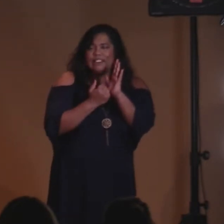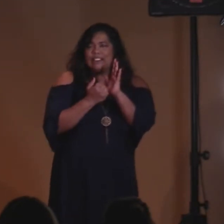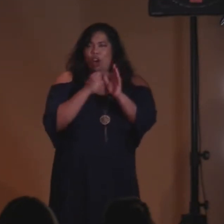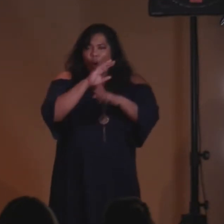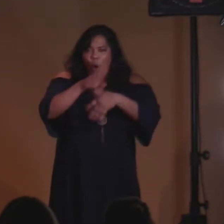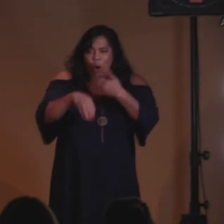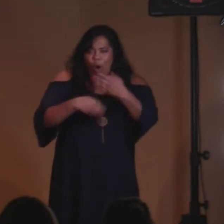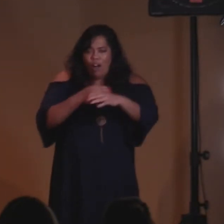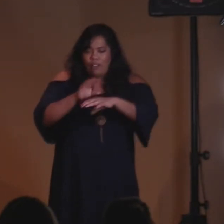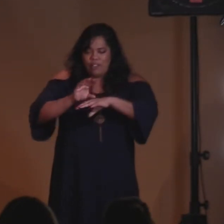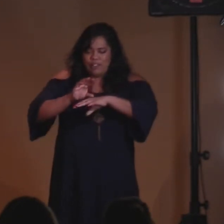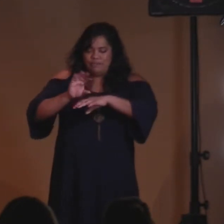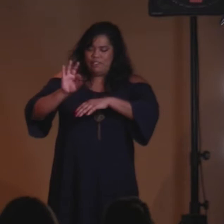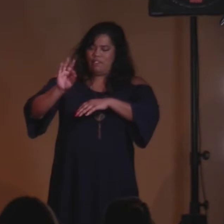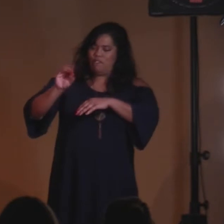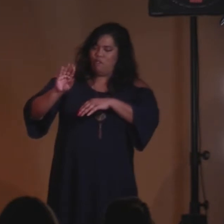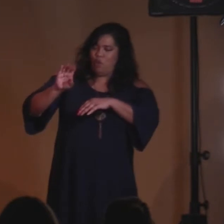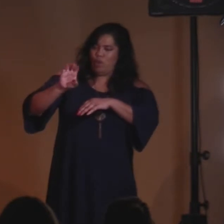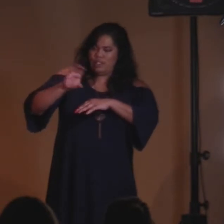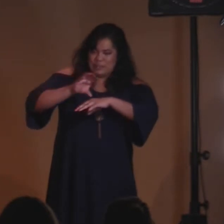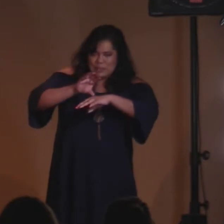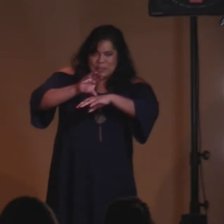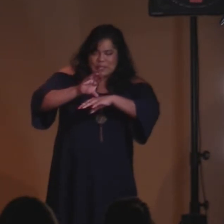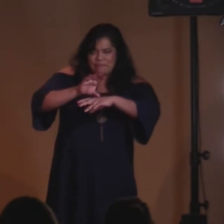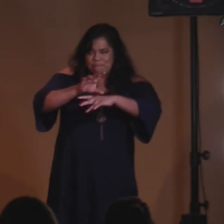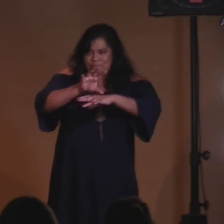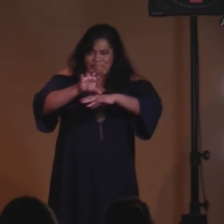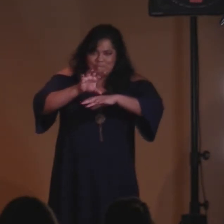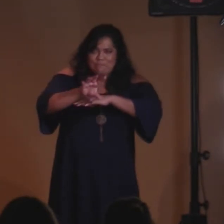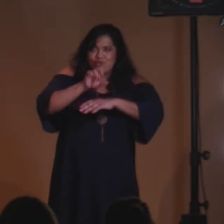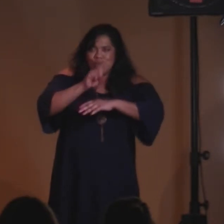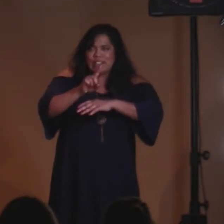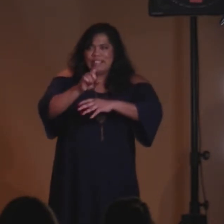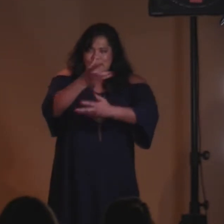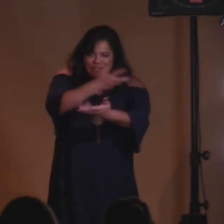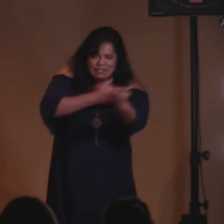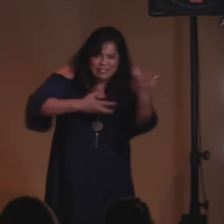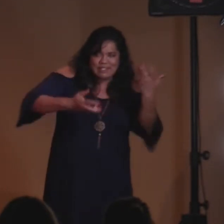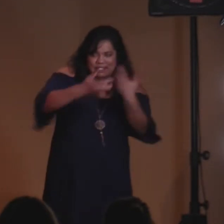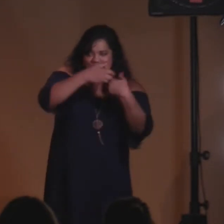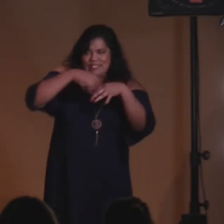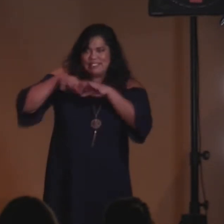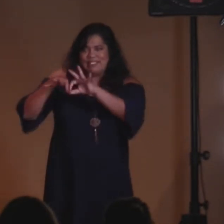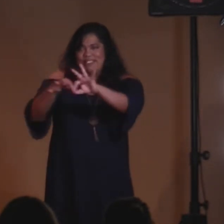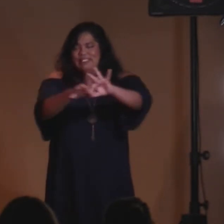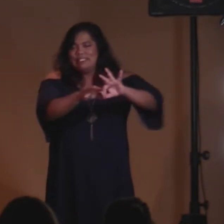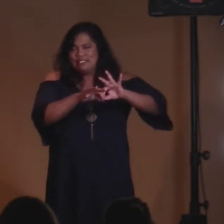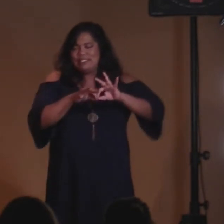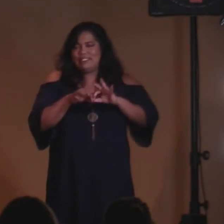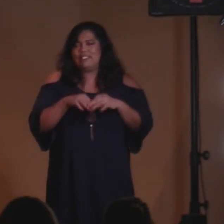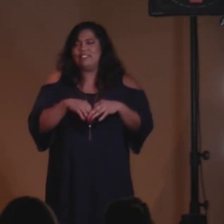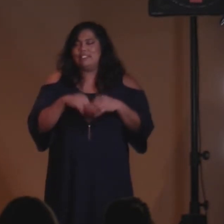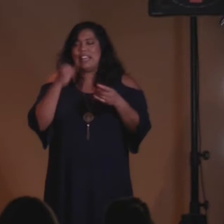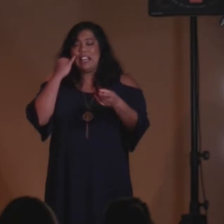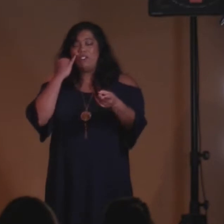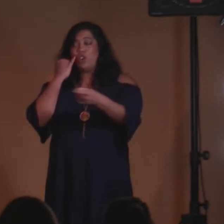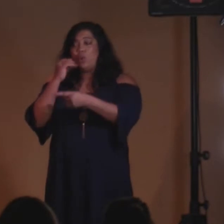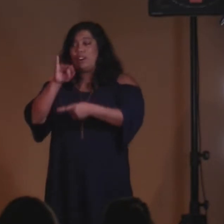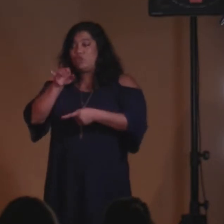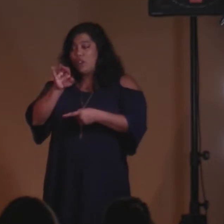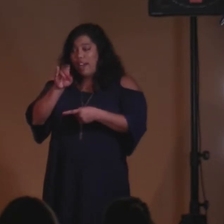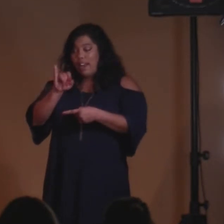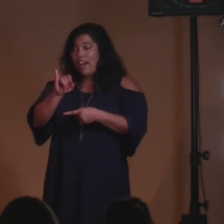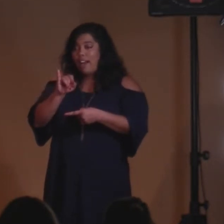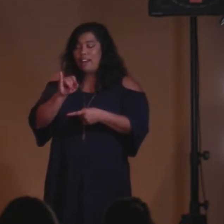penetrates. It's in and through and it's all there. So whether you are a Jedi or not, that which the Force